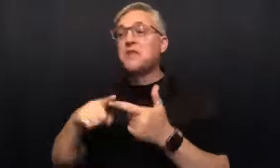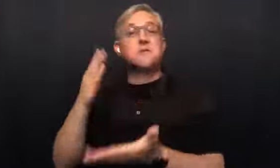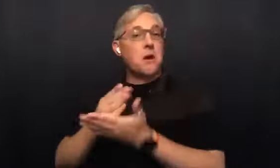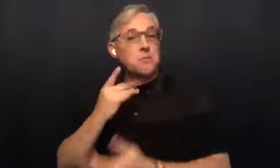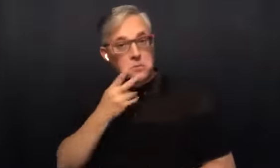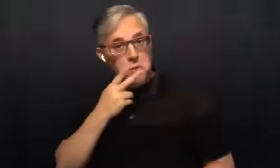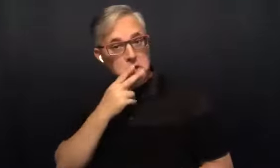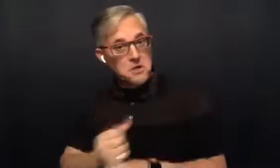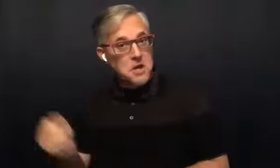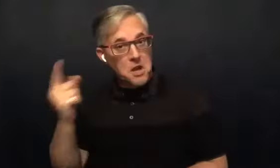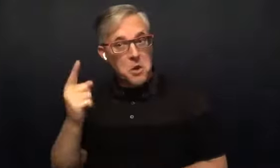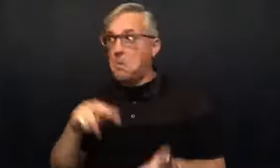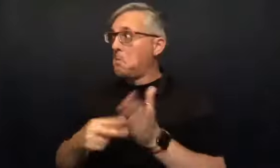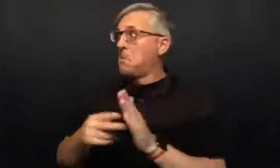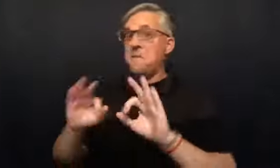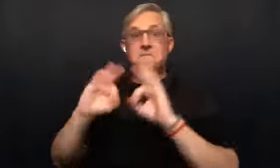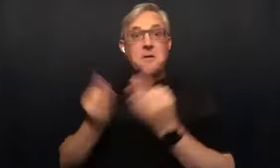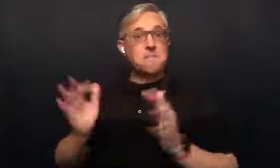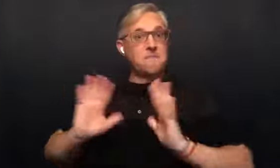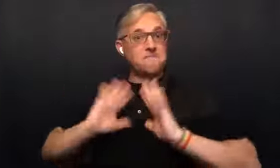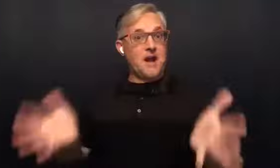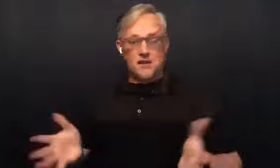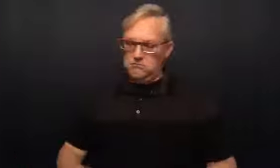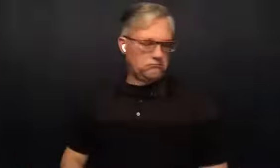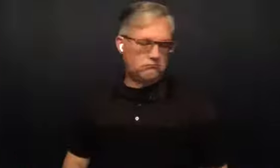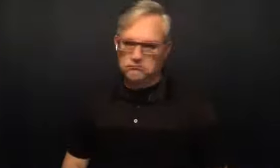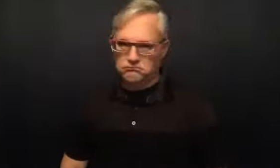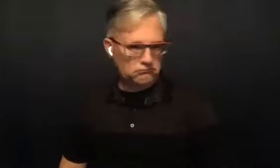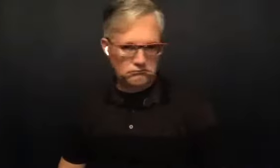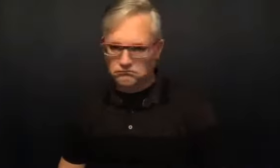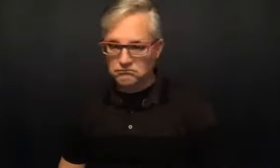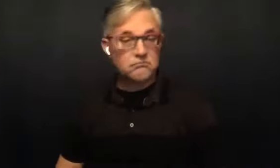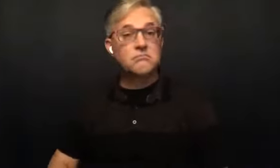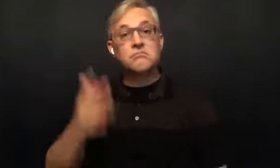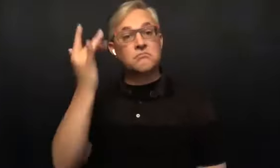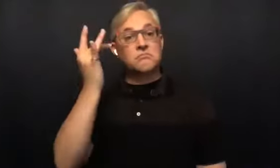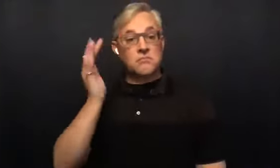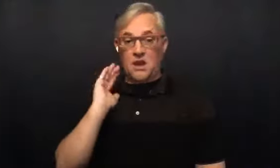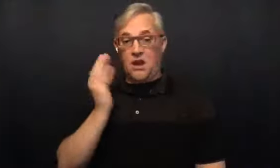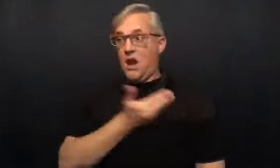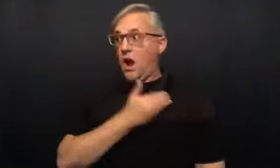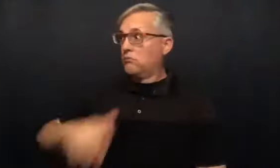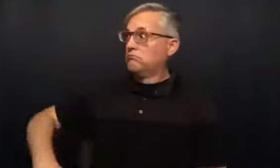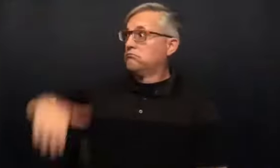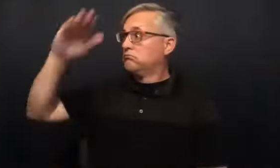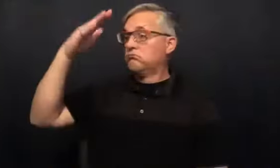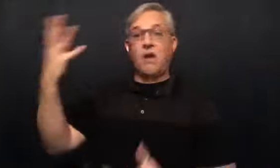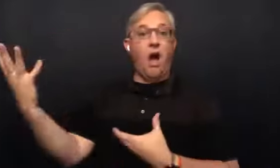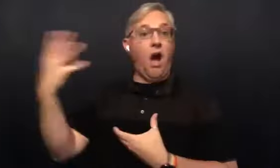family wasn't fine. Why? It's because the weapons of mass destruction that we learned to growing up in this alcoholic family home are, I know